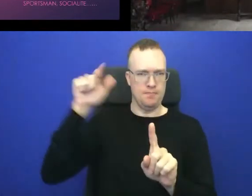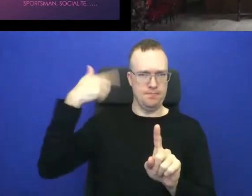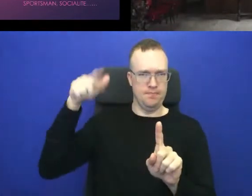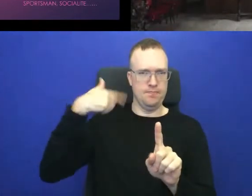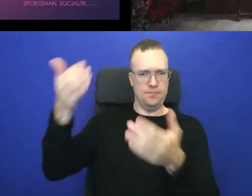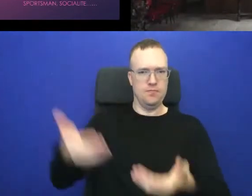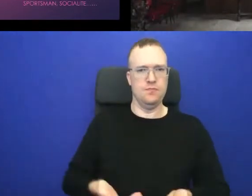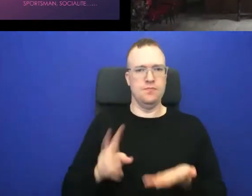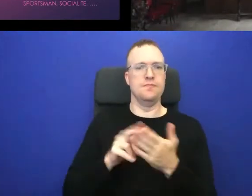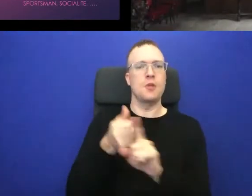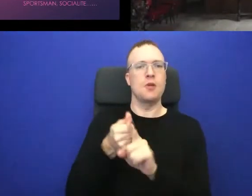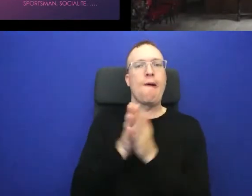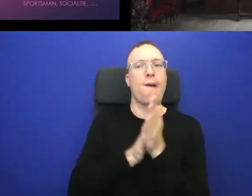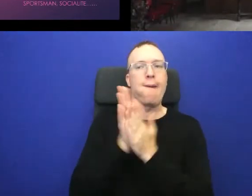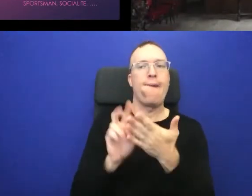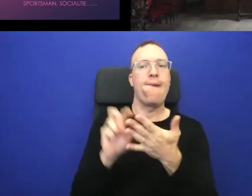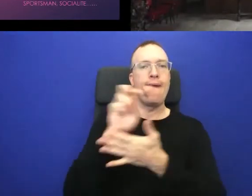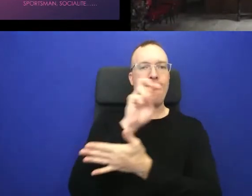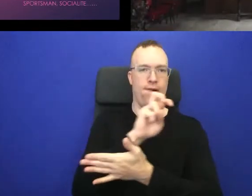social climber as much as a politician.